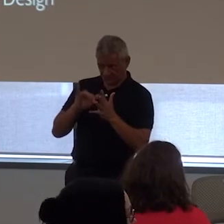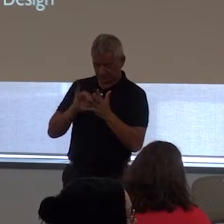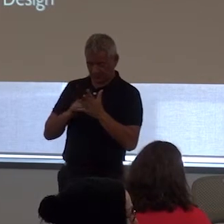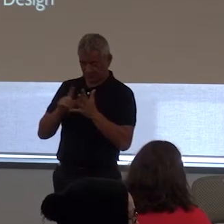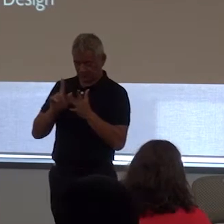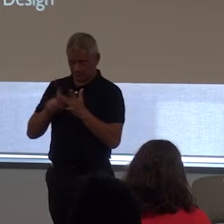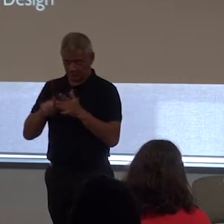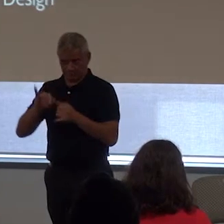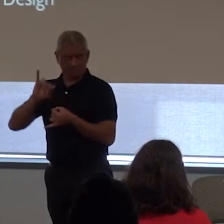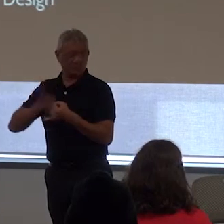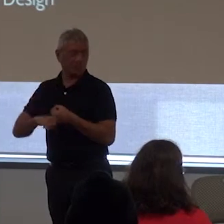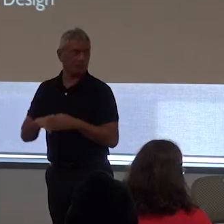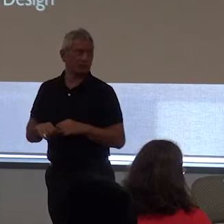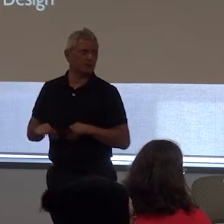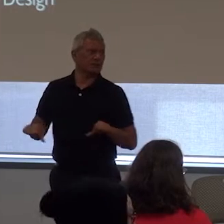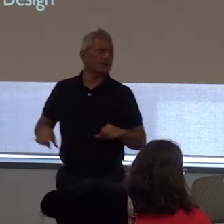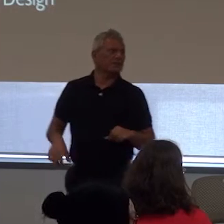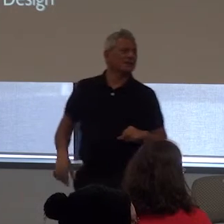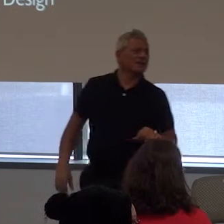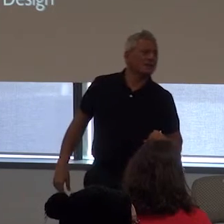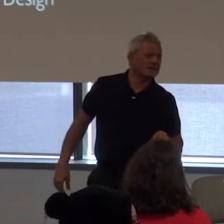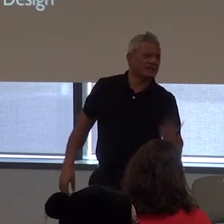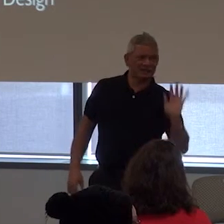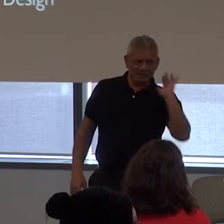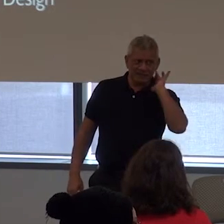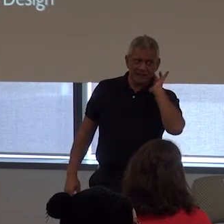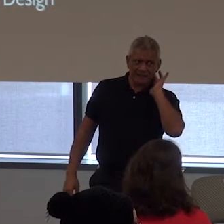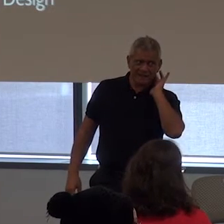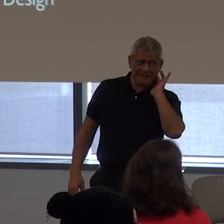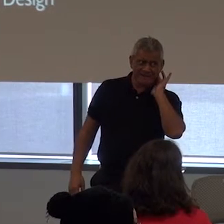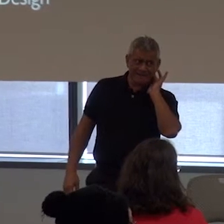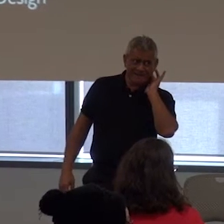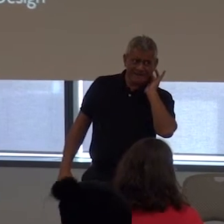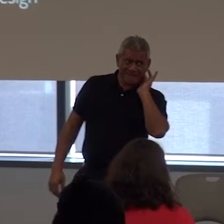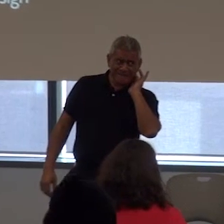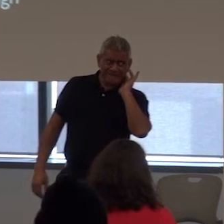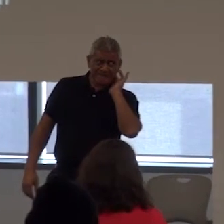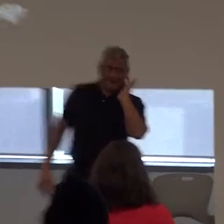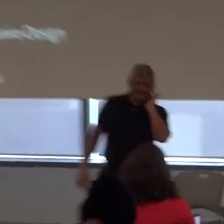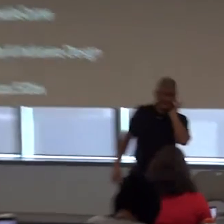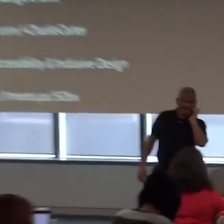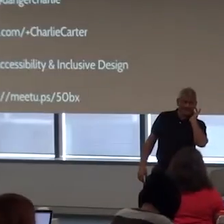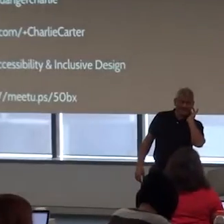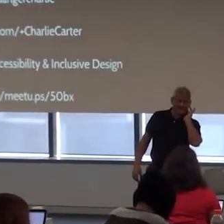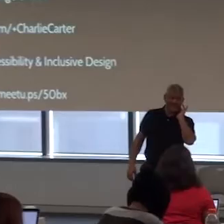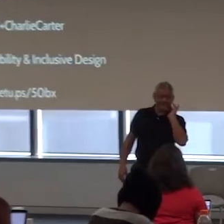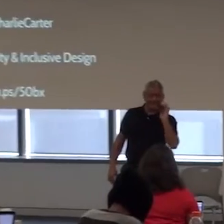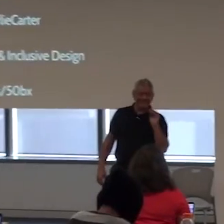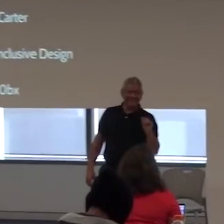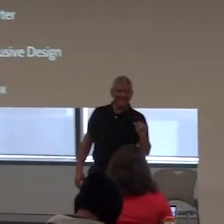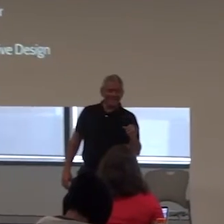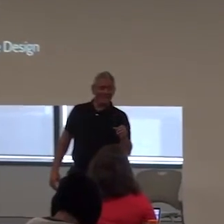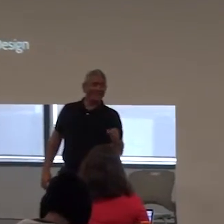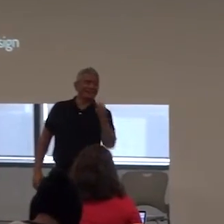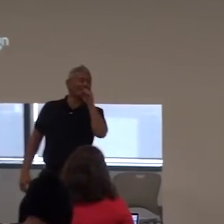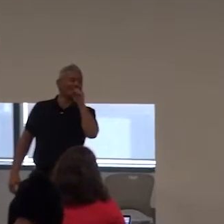Yes, hi. I was about to ask about alternatives to CAPTCHAs and if there are any examples you've got or favourite plugins for it, that sort of